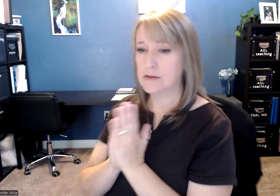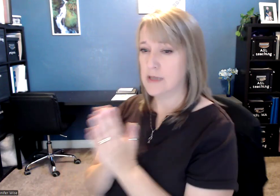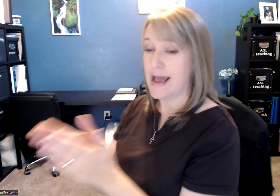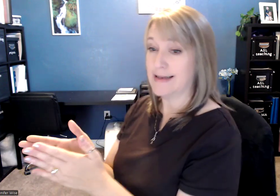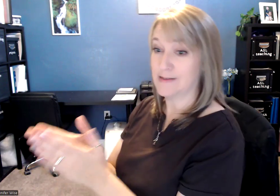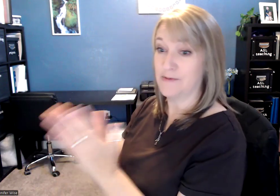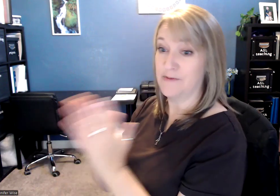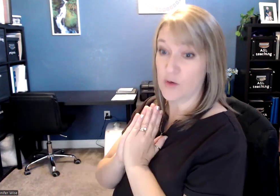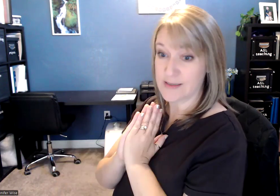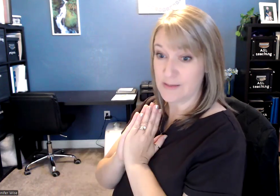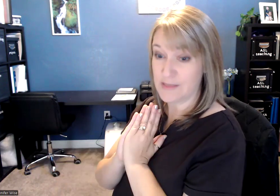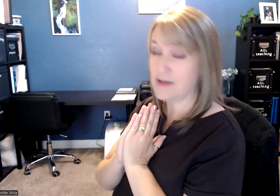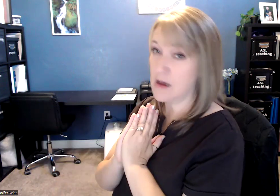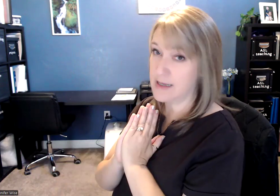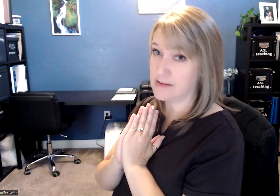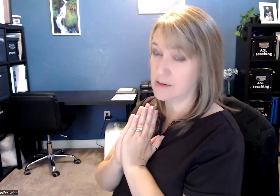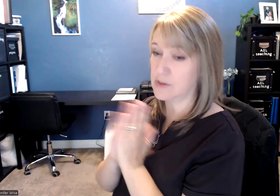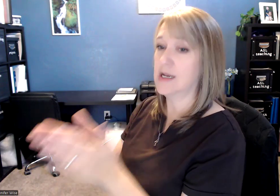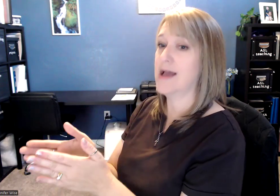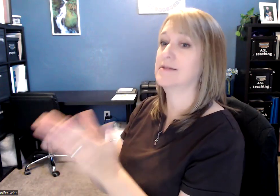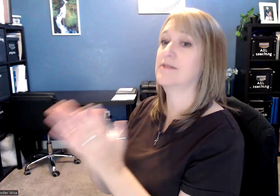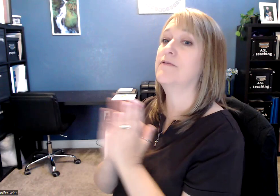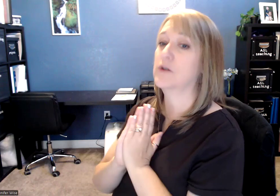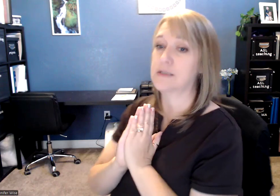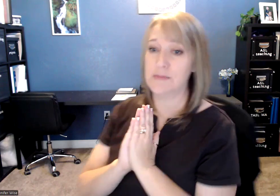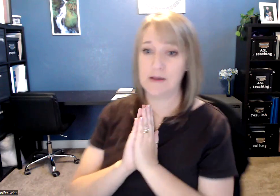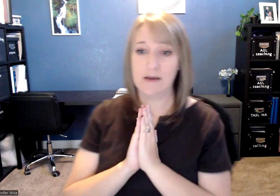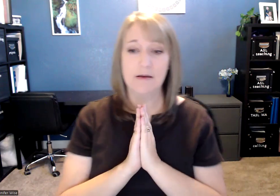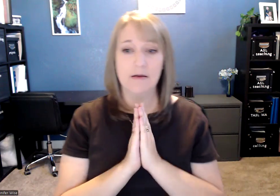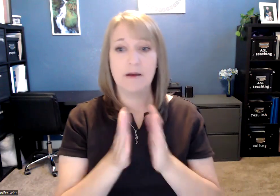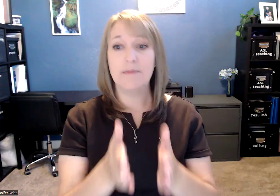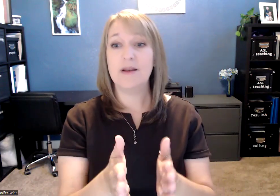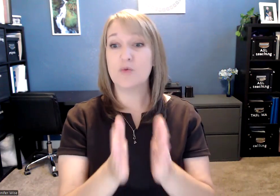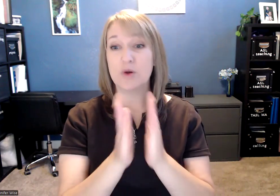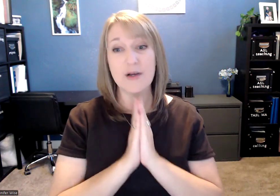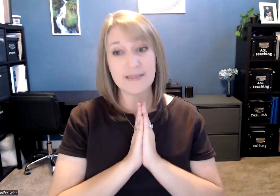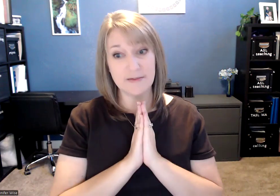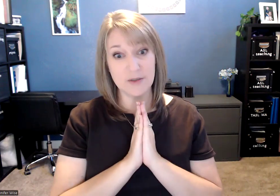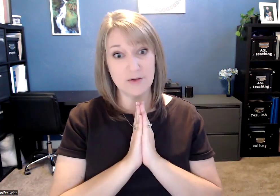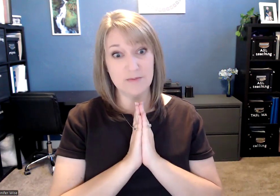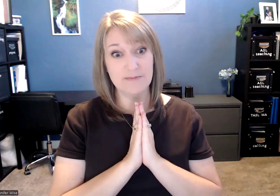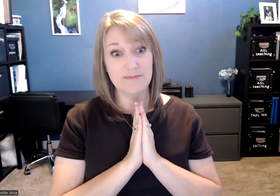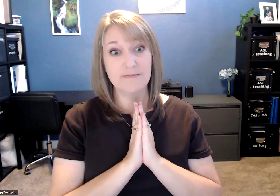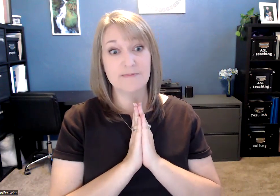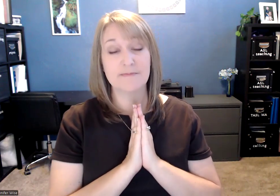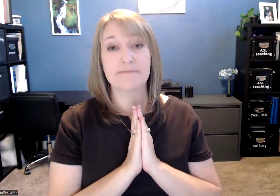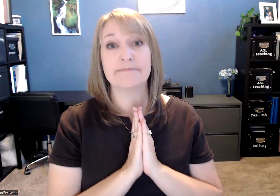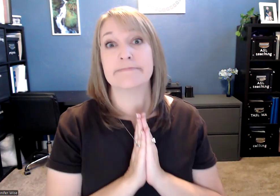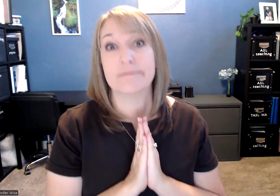Ask for something, not ask a question. Ask for something. I'm going to request of you